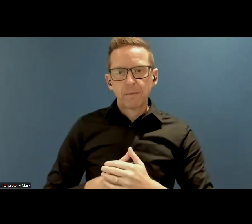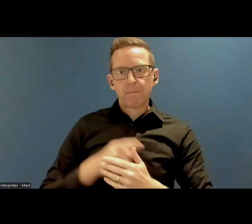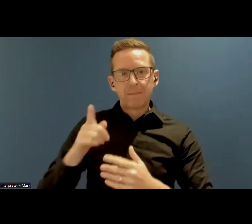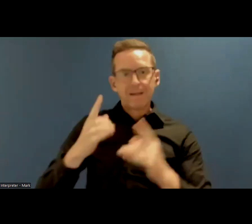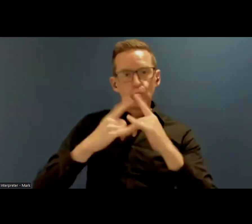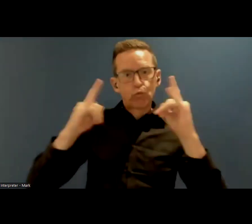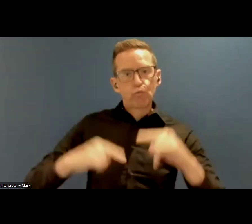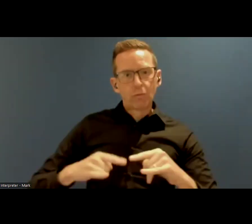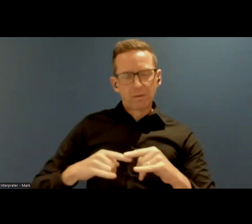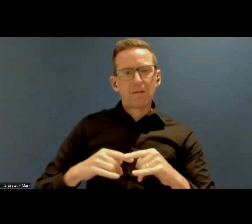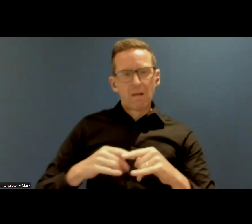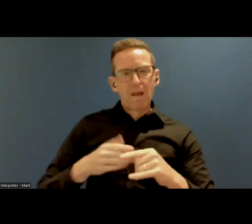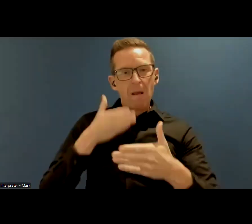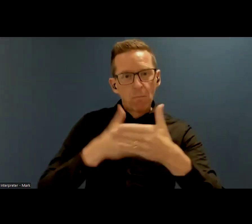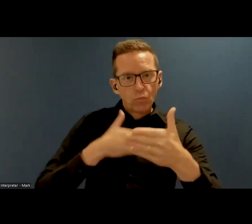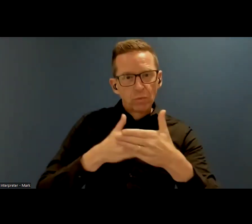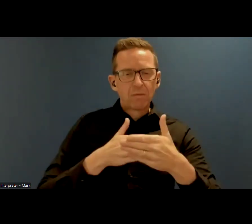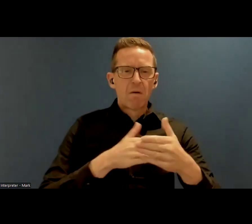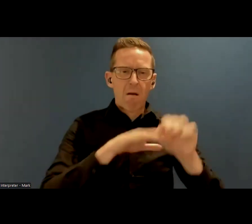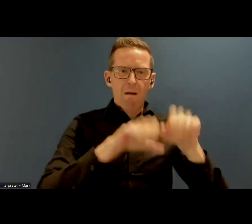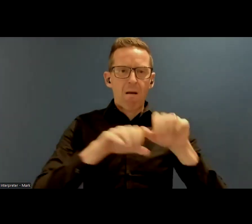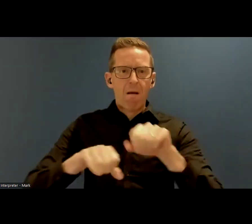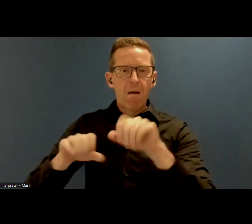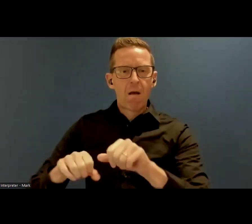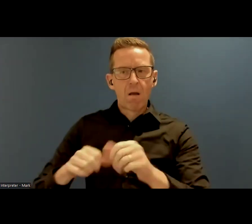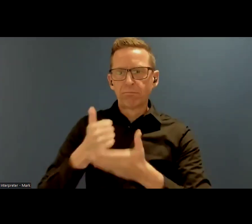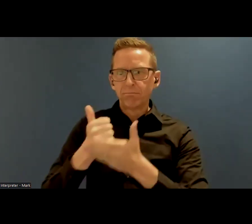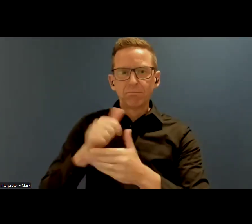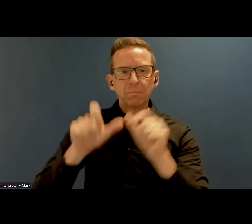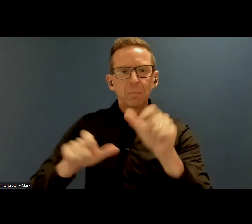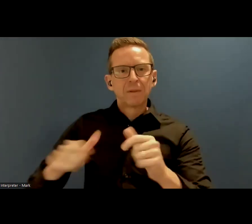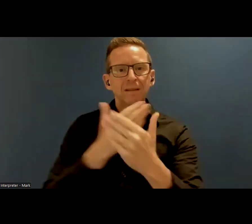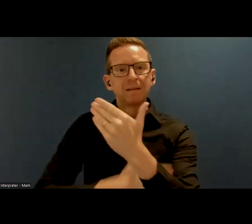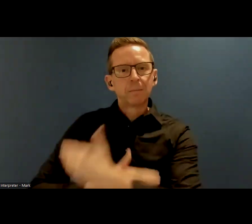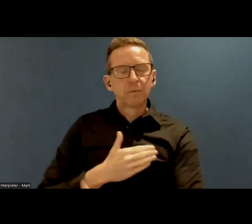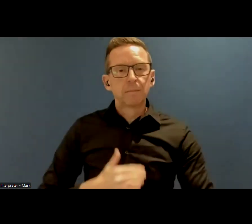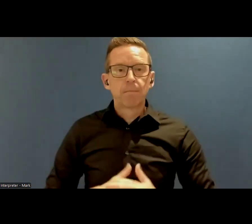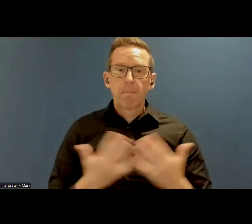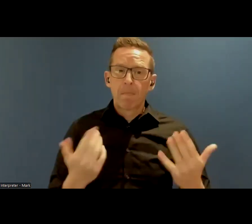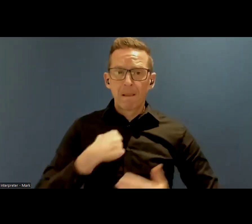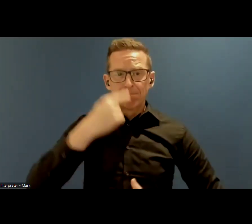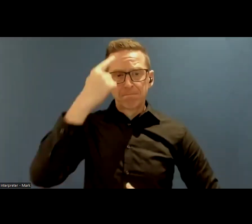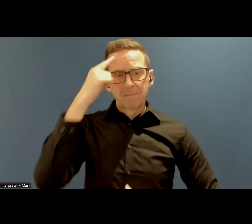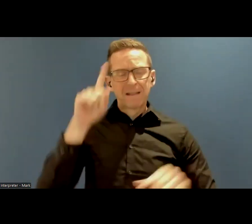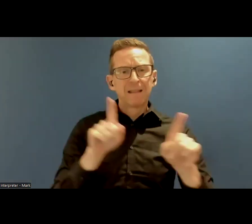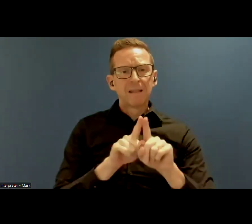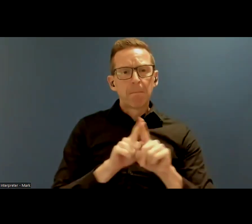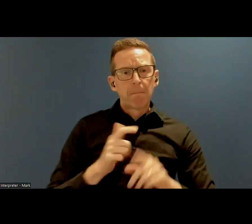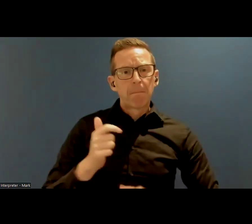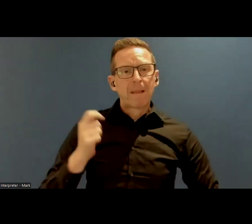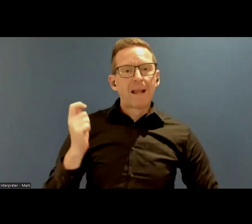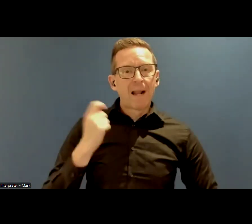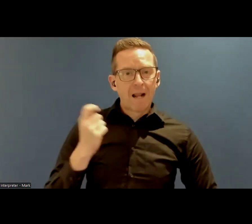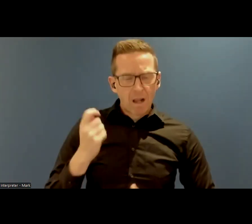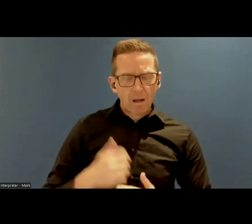persons with disabilities. If I give a few examples, like in Kenya, we find that civil servants,